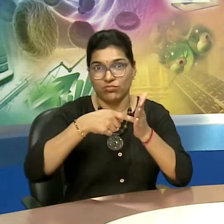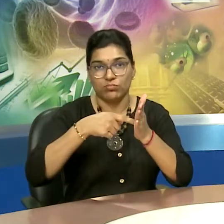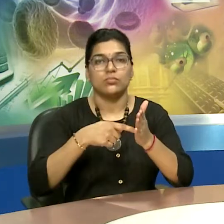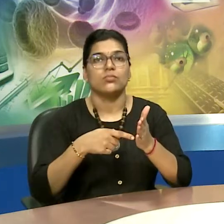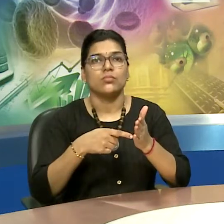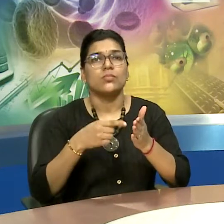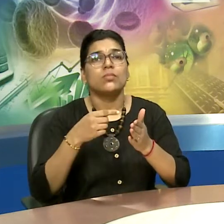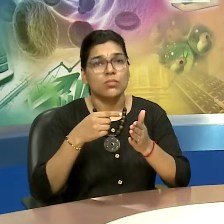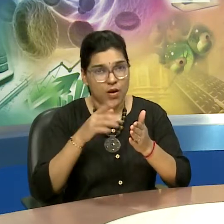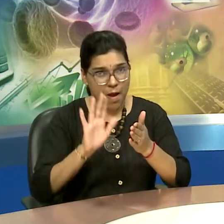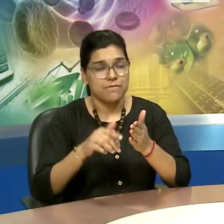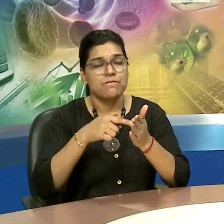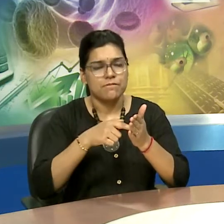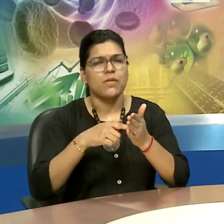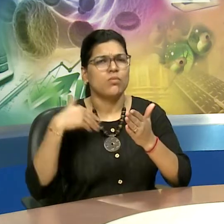The procedure of